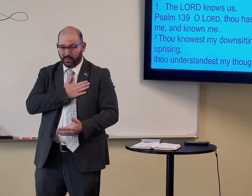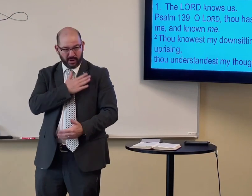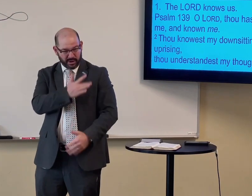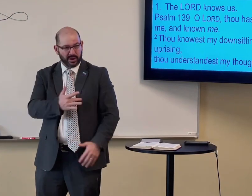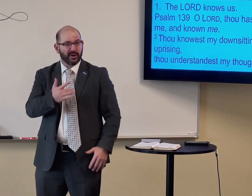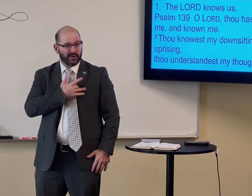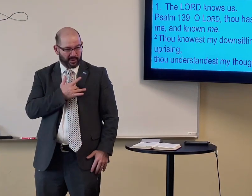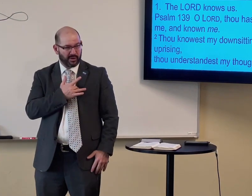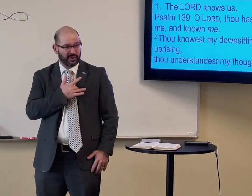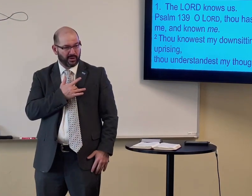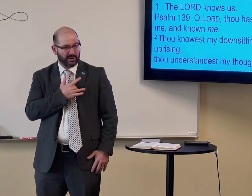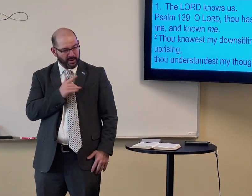with all your heart.